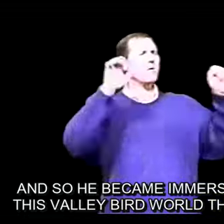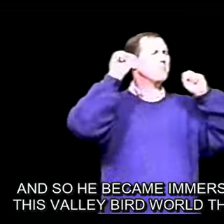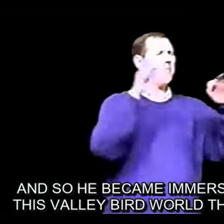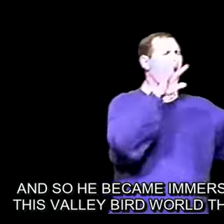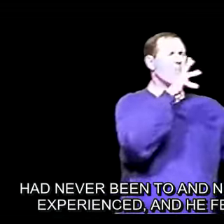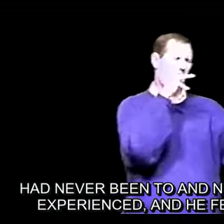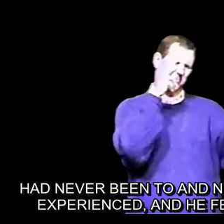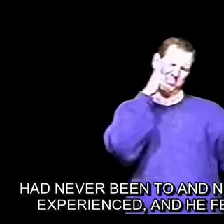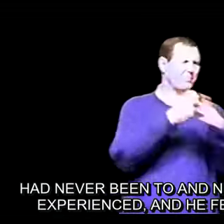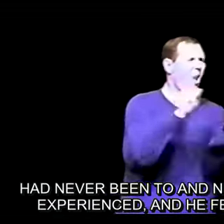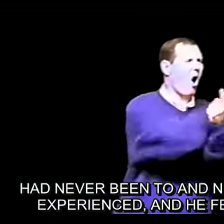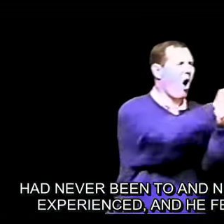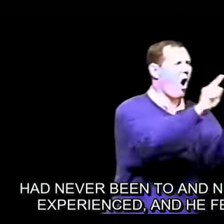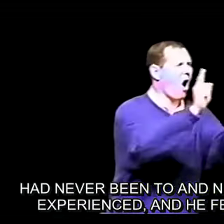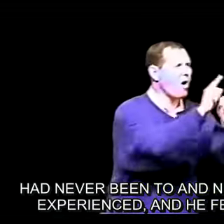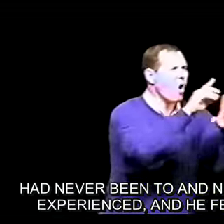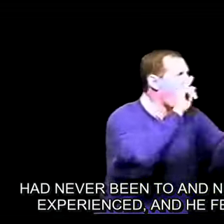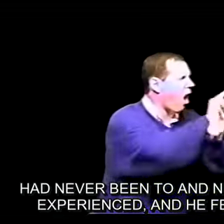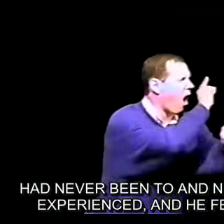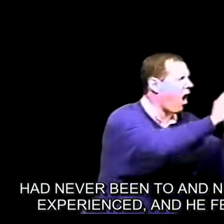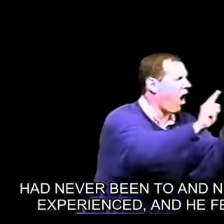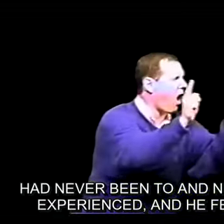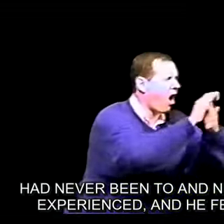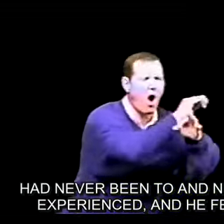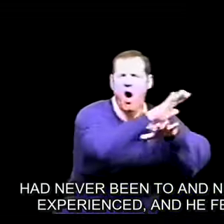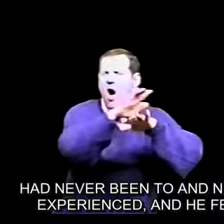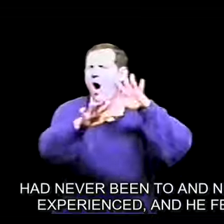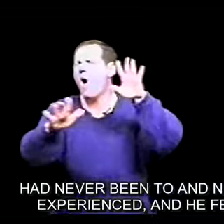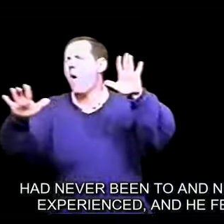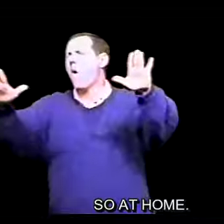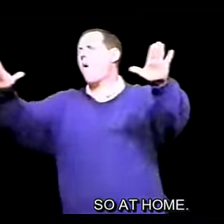never been to and never experienced, and he felt so at